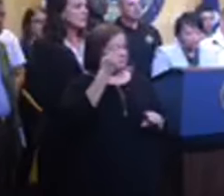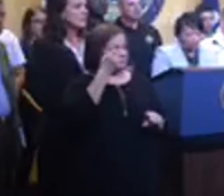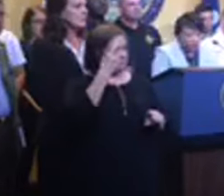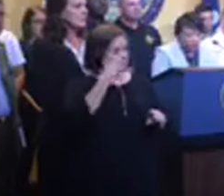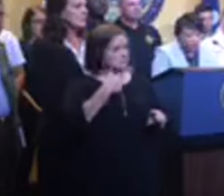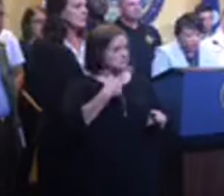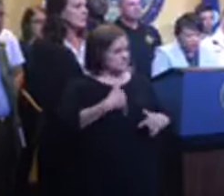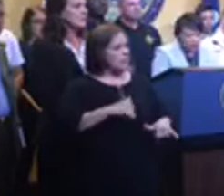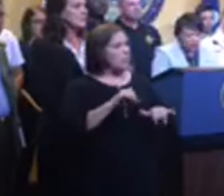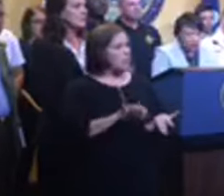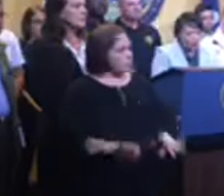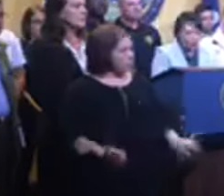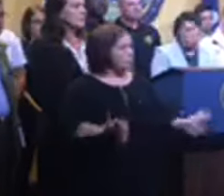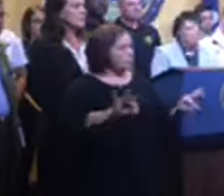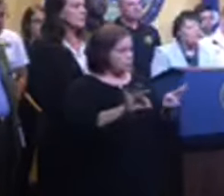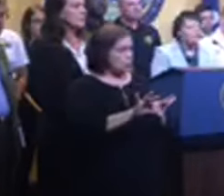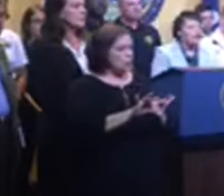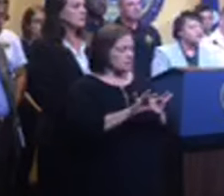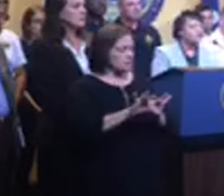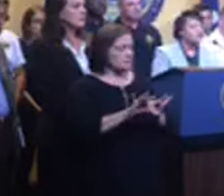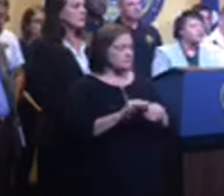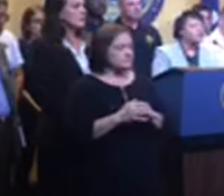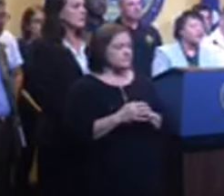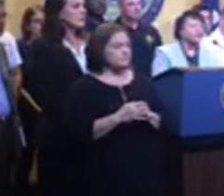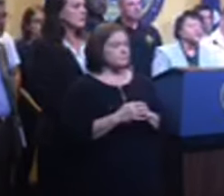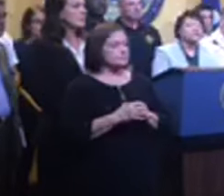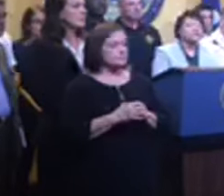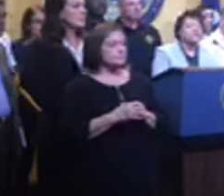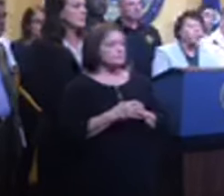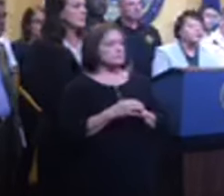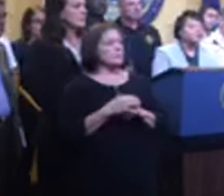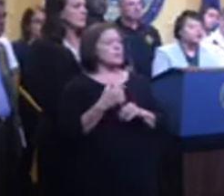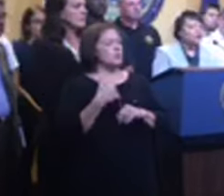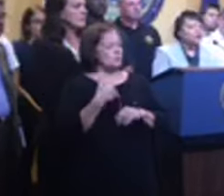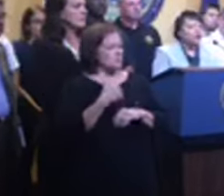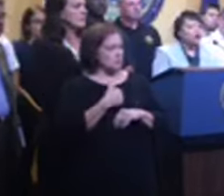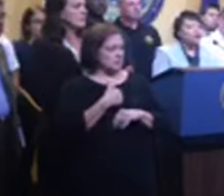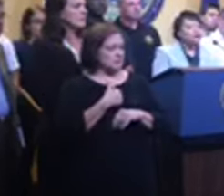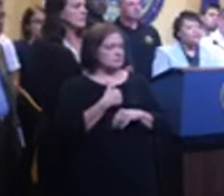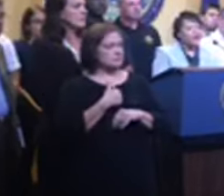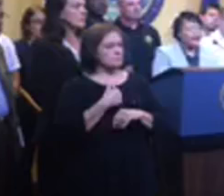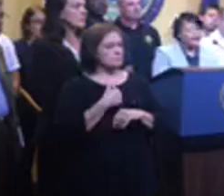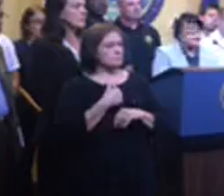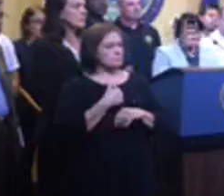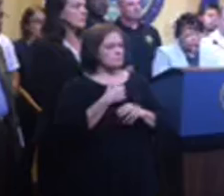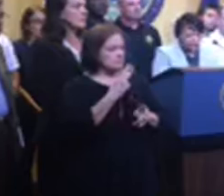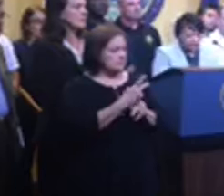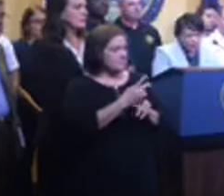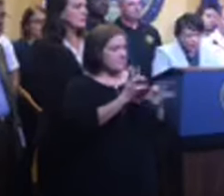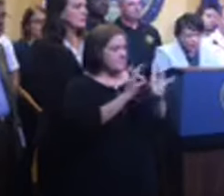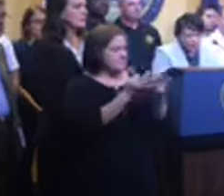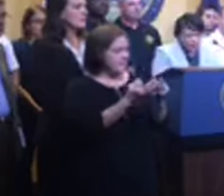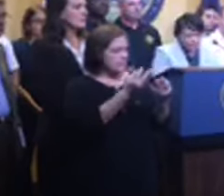move forward. We have been in constant communications, of course, with the families.